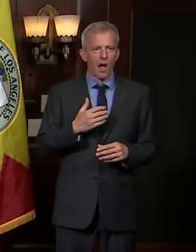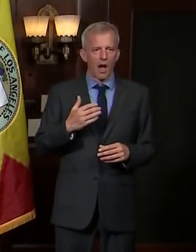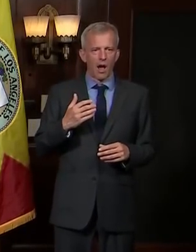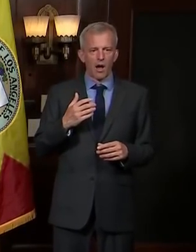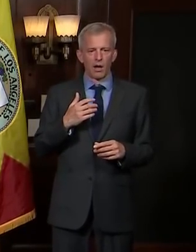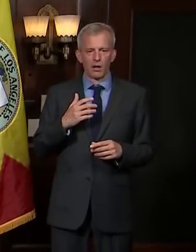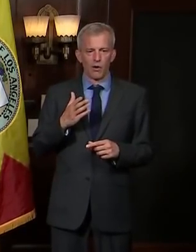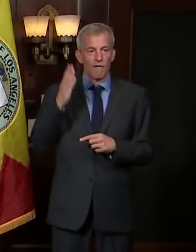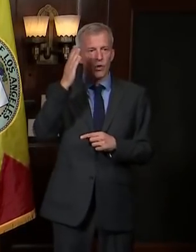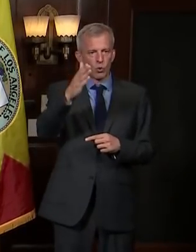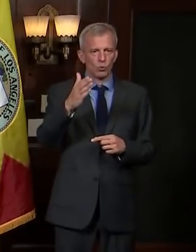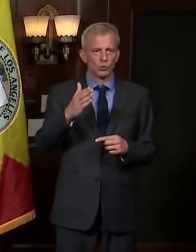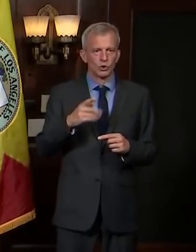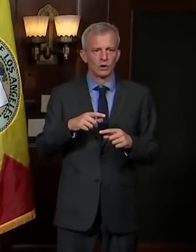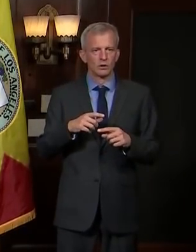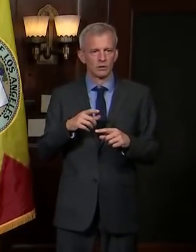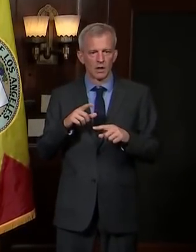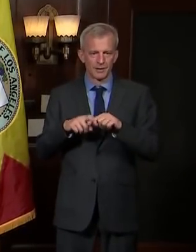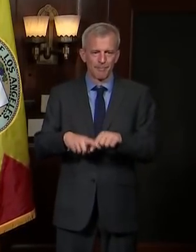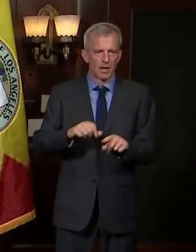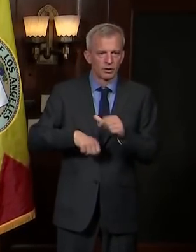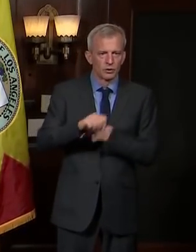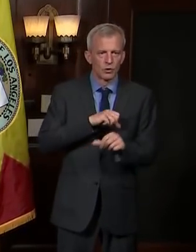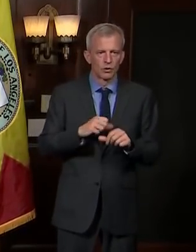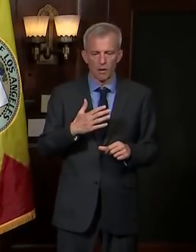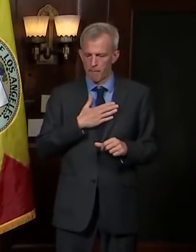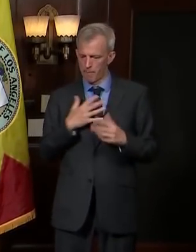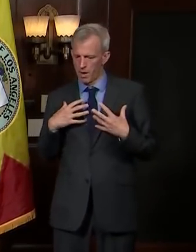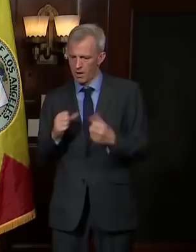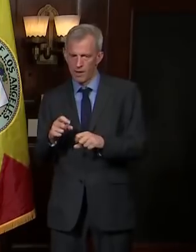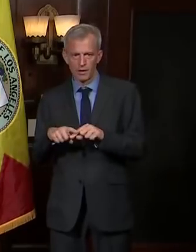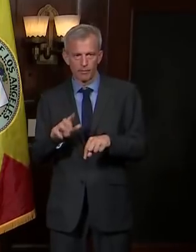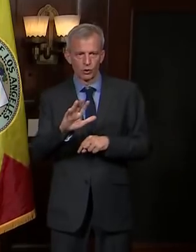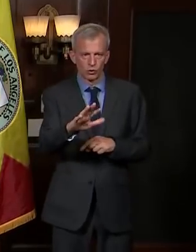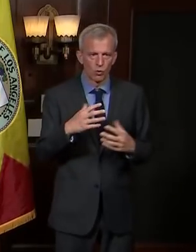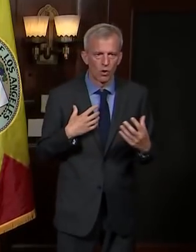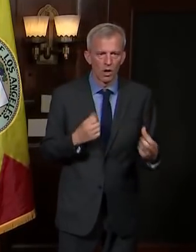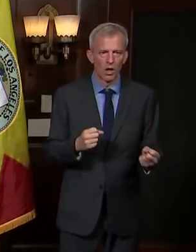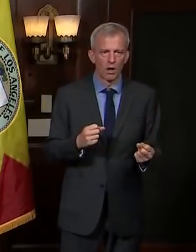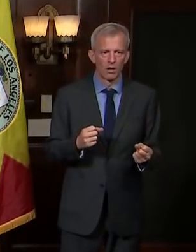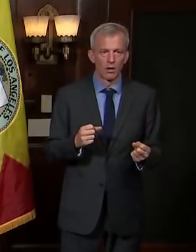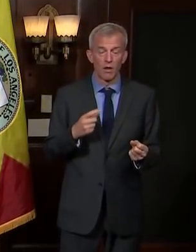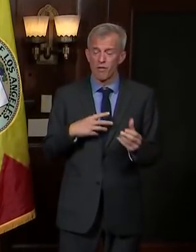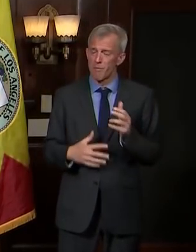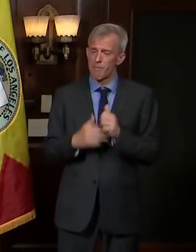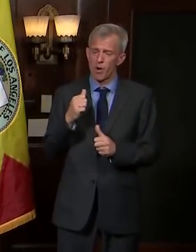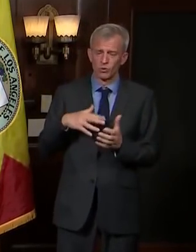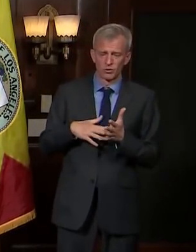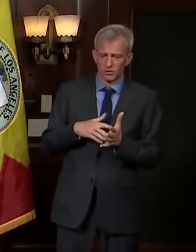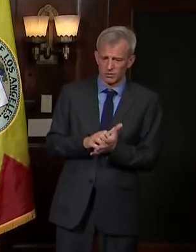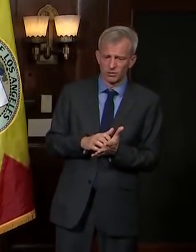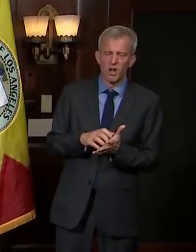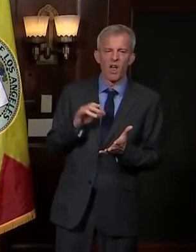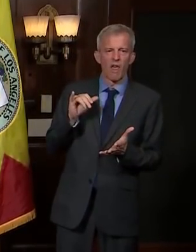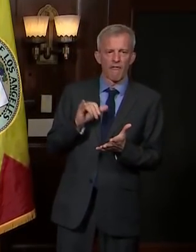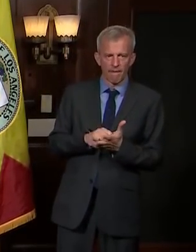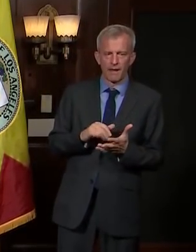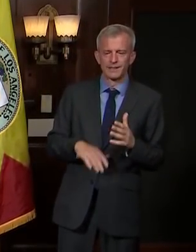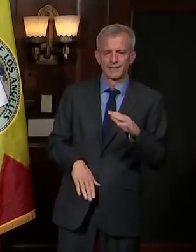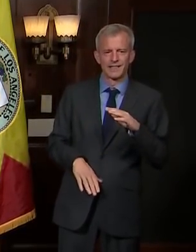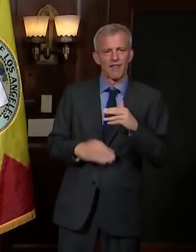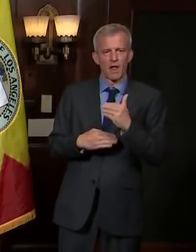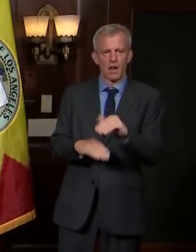my health depends on your health, and that we are only as strong as the most vulnerable among us. And that